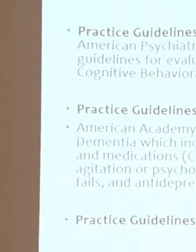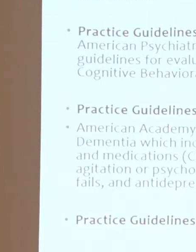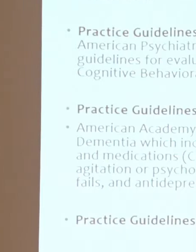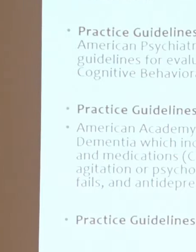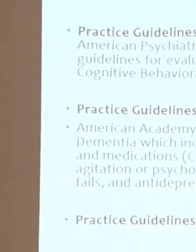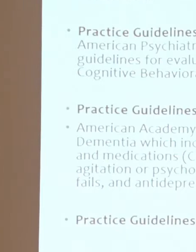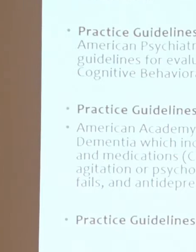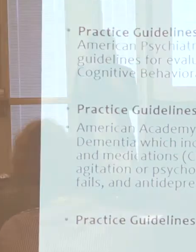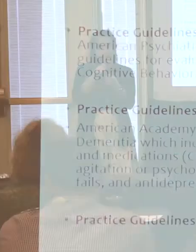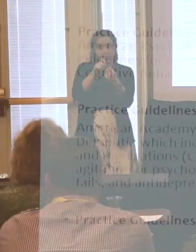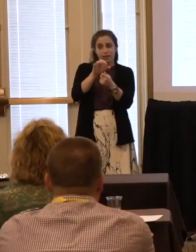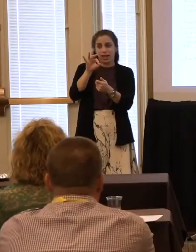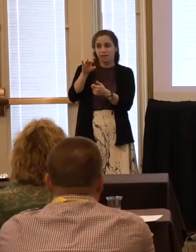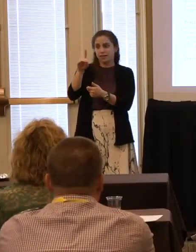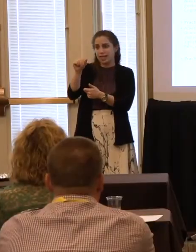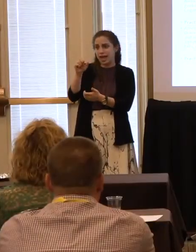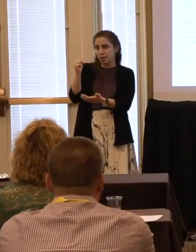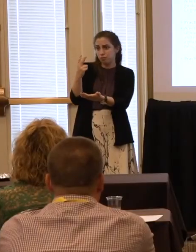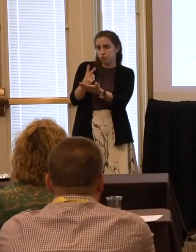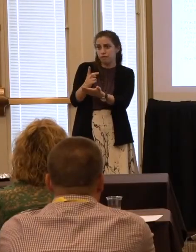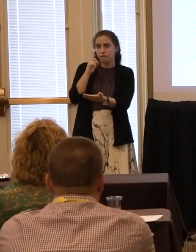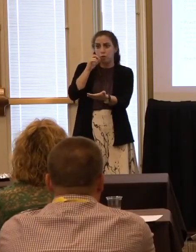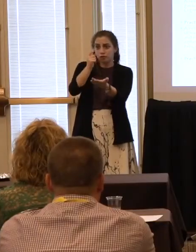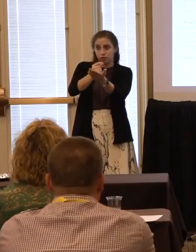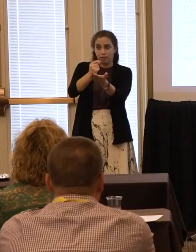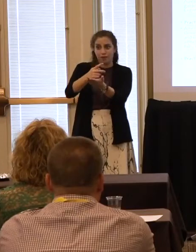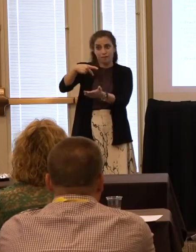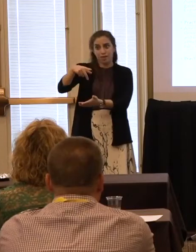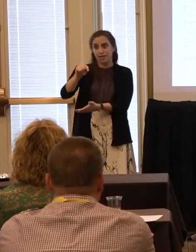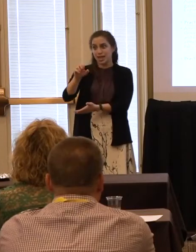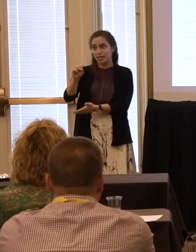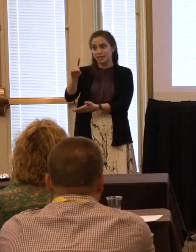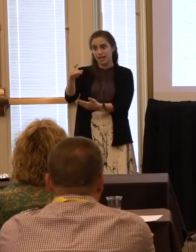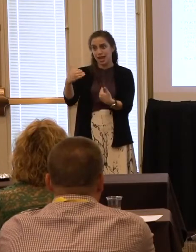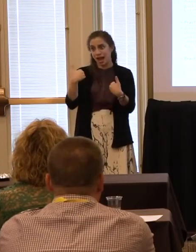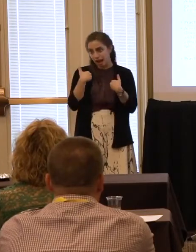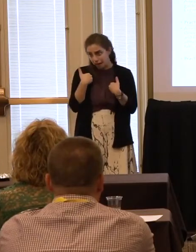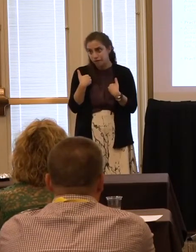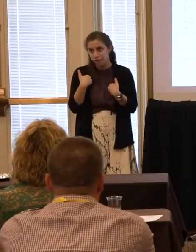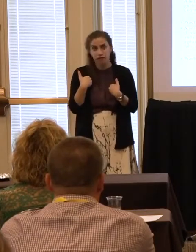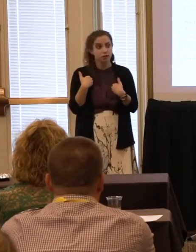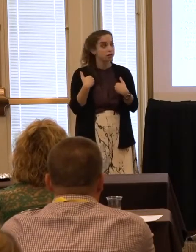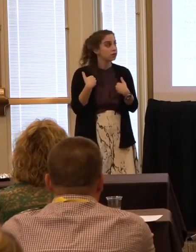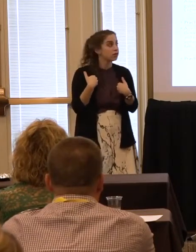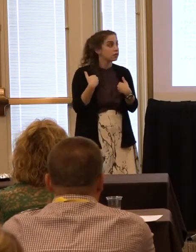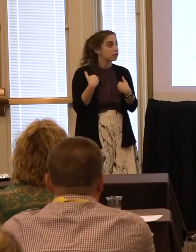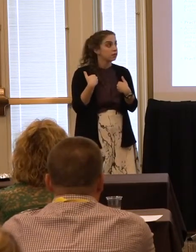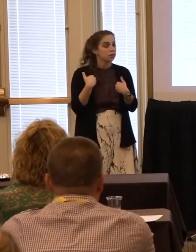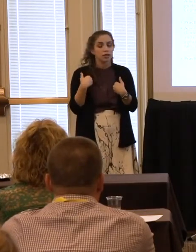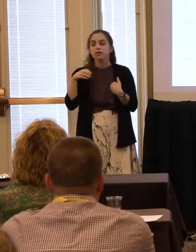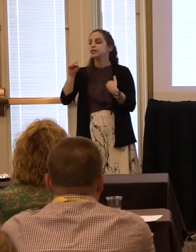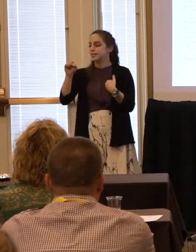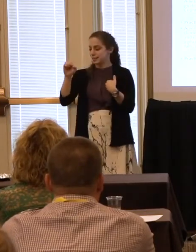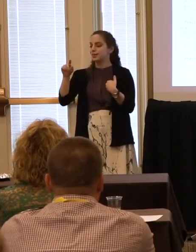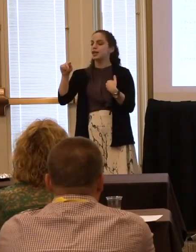do have specific FDA-approved medication for treatment of PTSD. Sertraline is all to be one example.